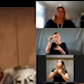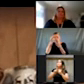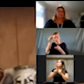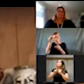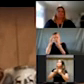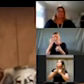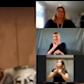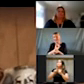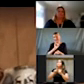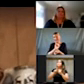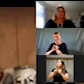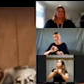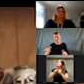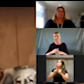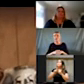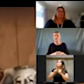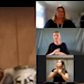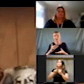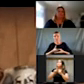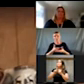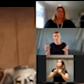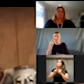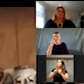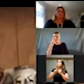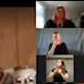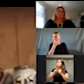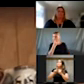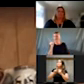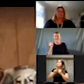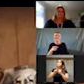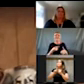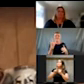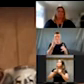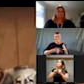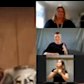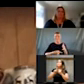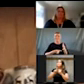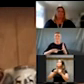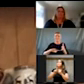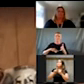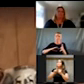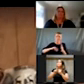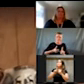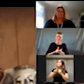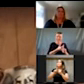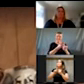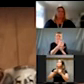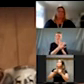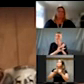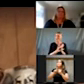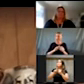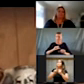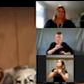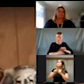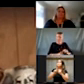a lesson. They have shown us that existing accountability mechanisms like governmental progress reporting and tough questions